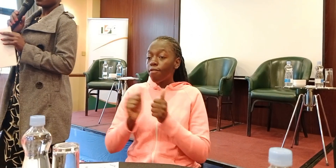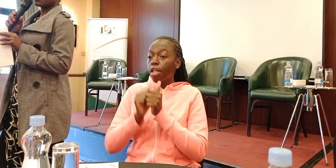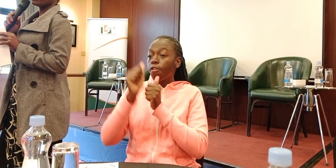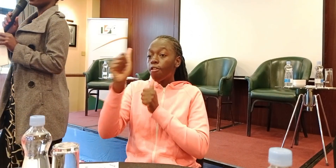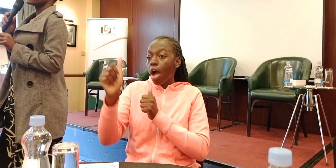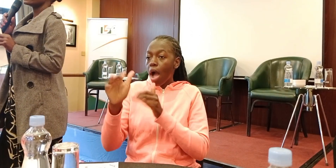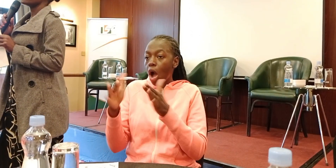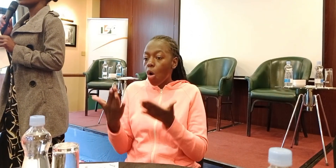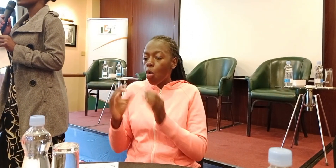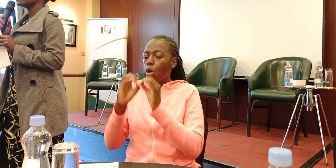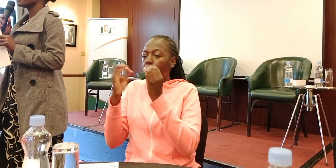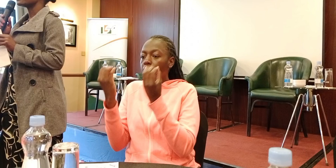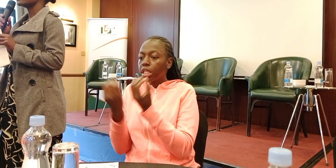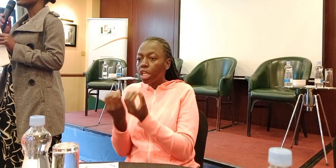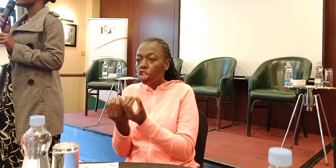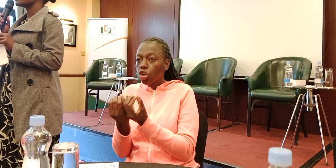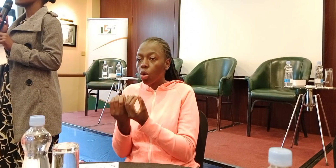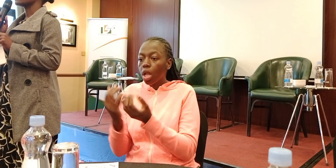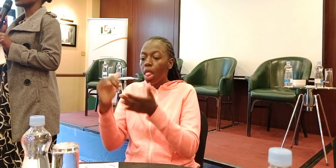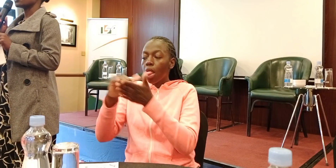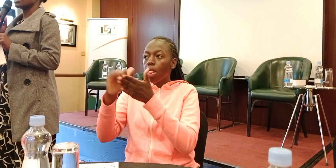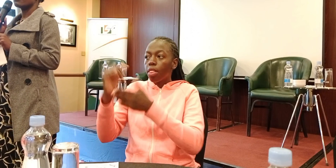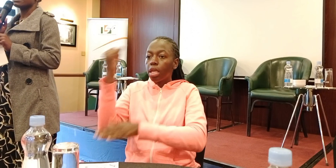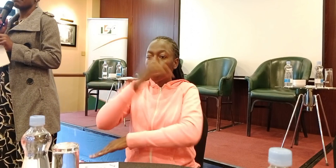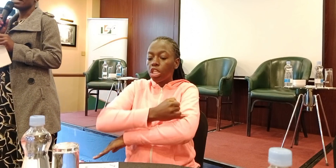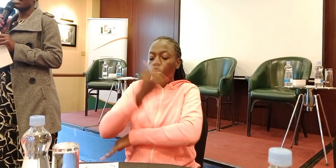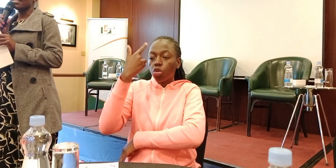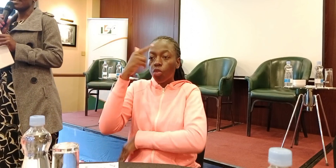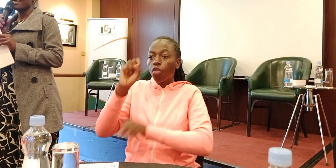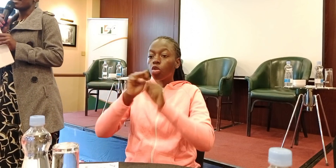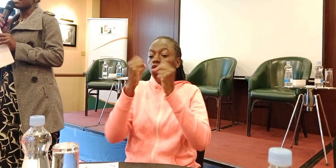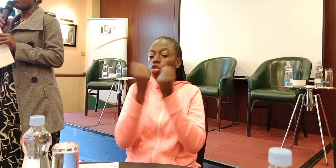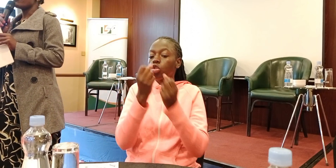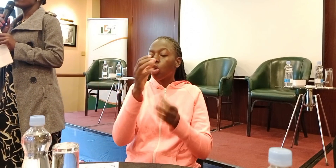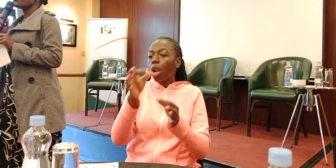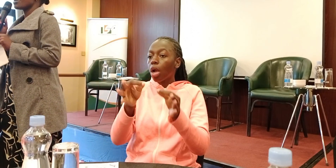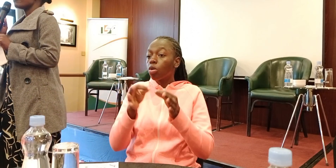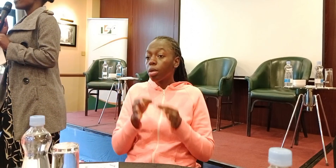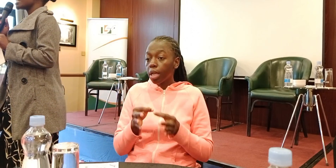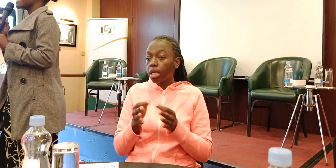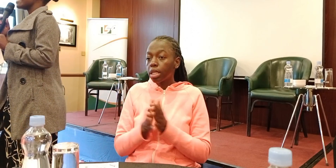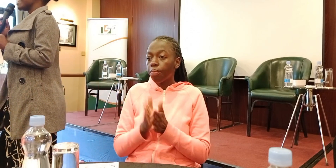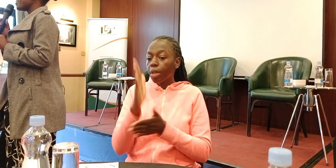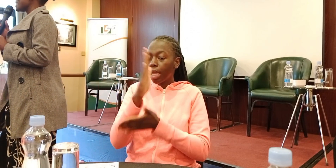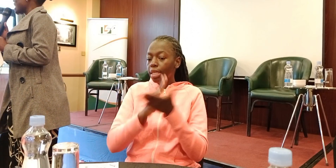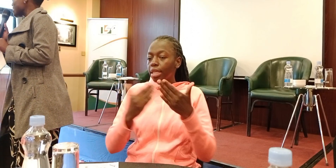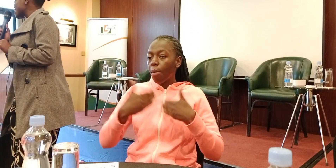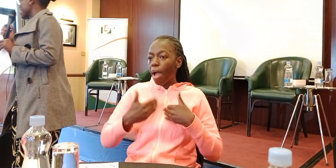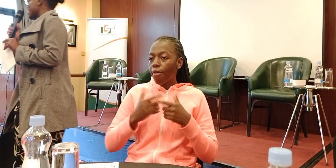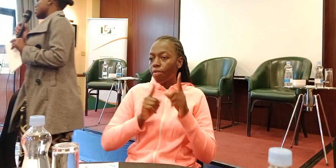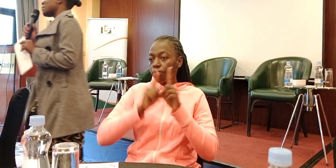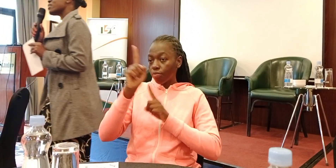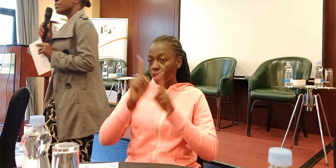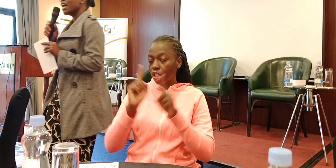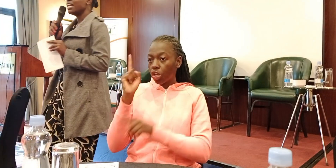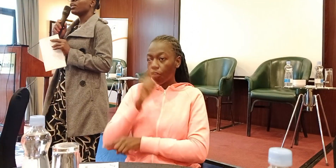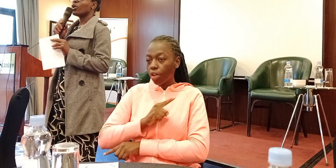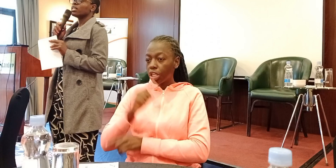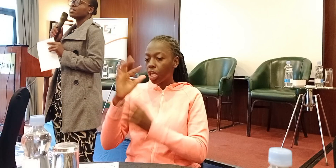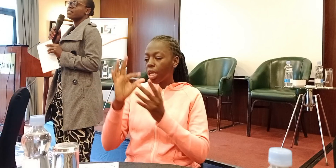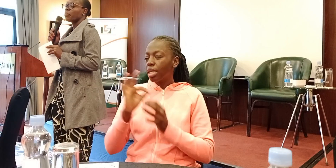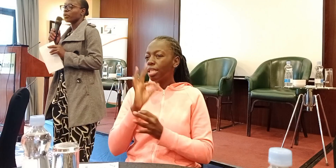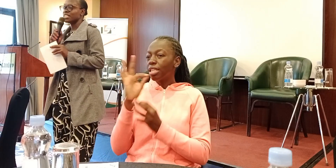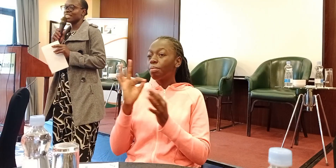come as an organization. That's the Institute for Social Accountability. Some of you have walked this journey with us,